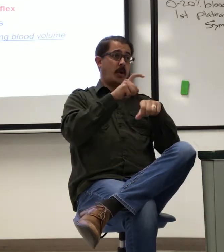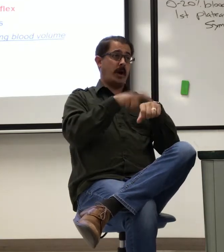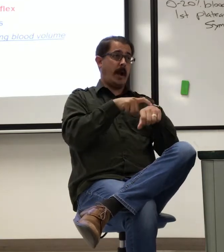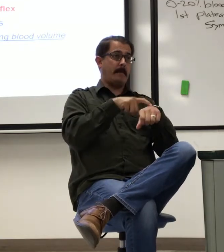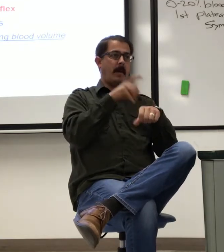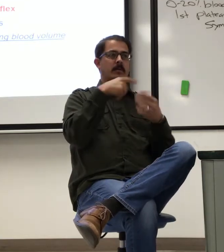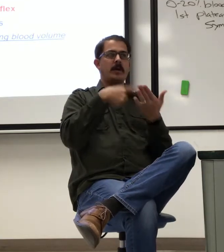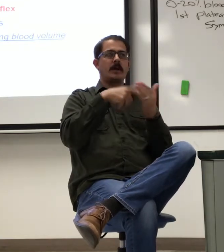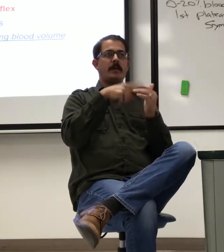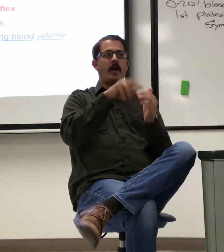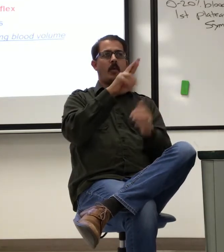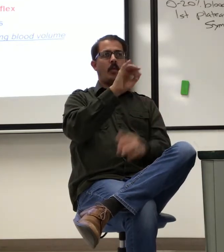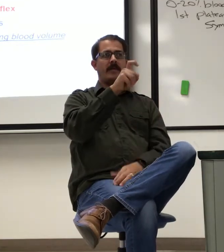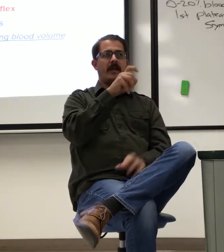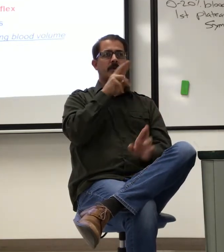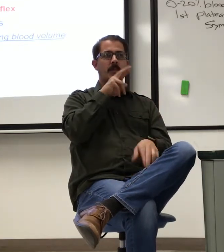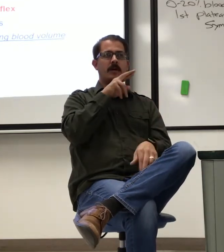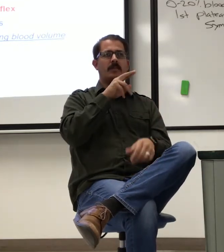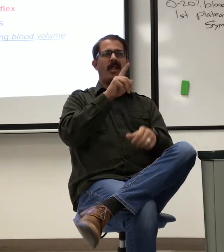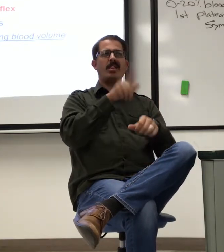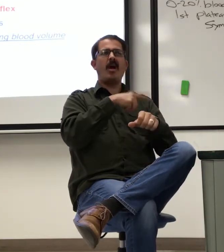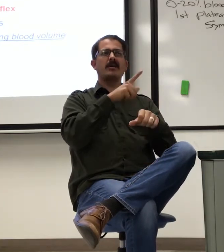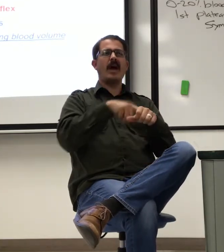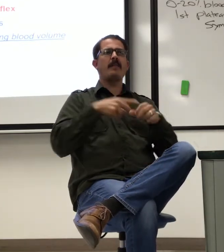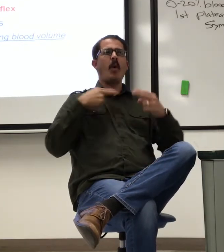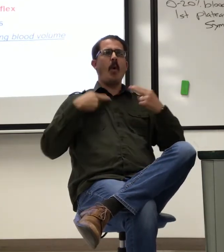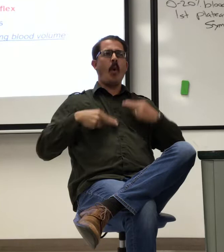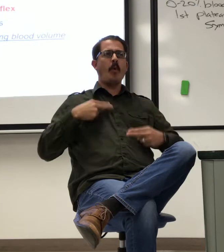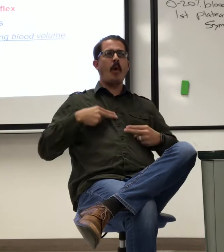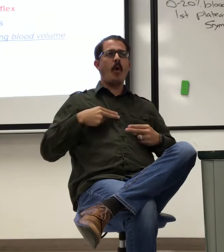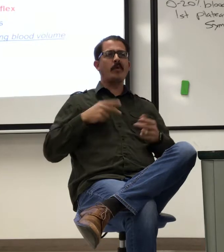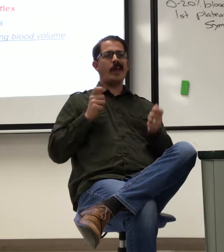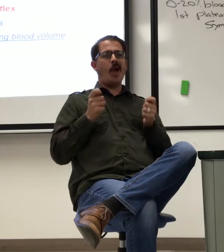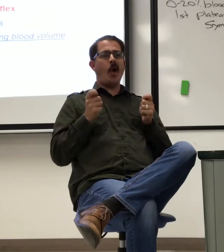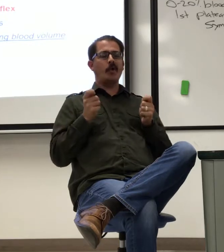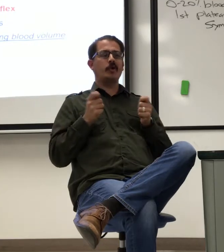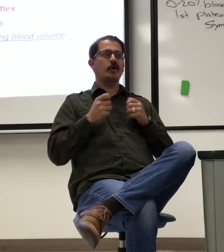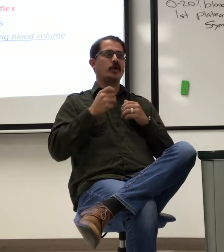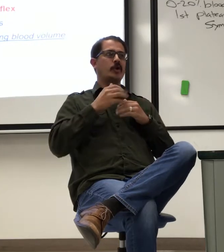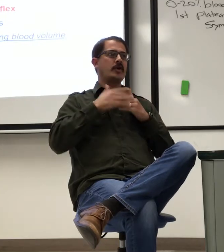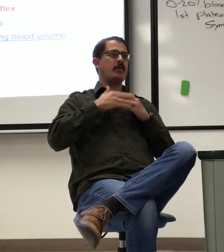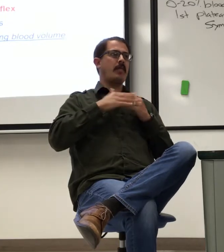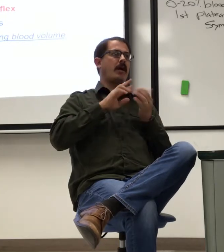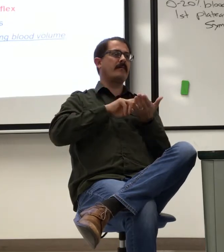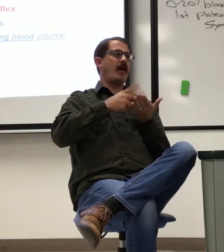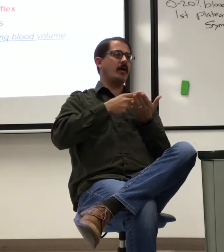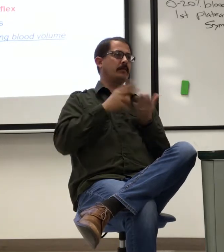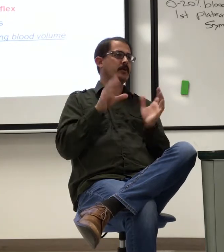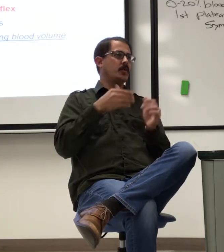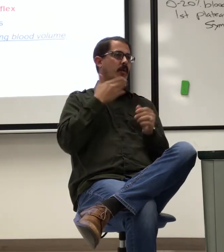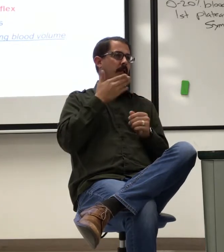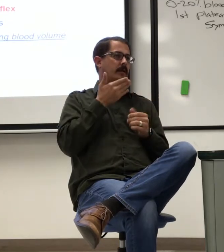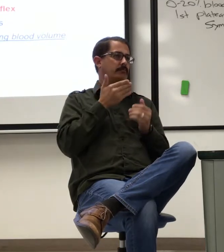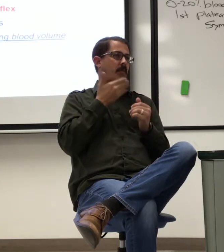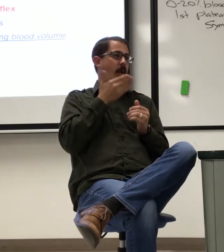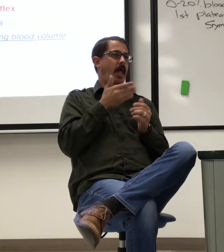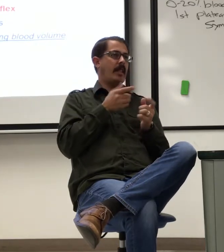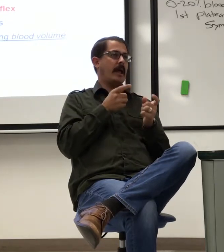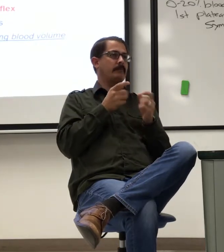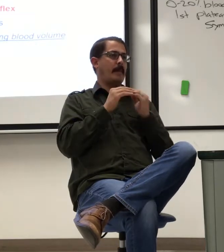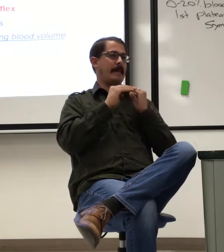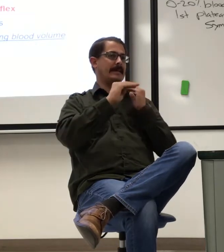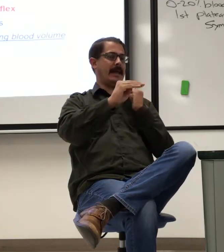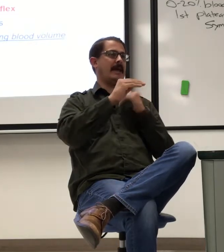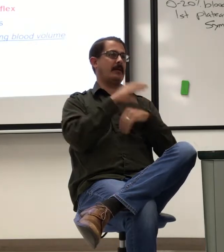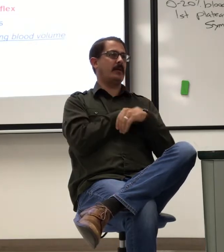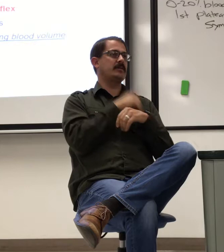reflex response. Over a longer term, hormones that alter blood volume are really good to maintain blood pressure over